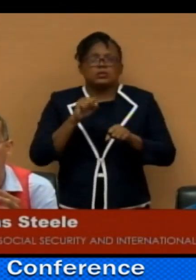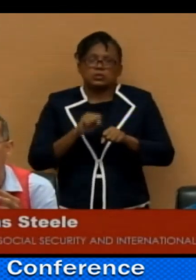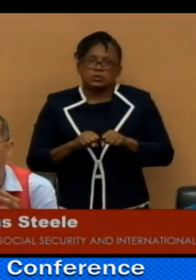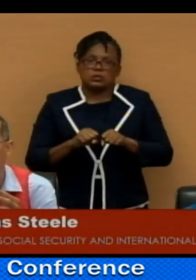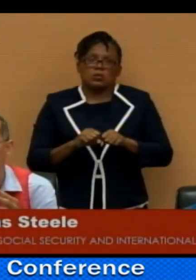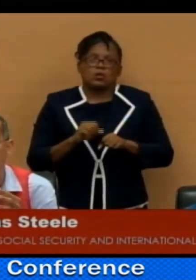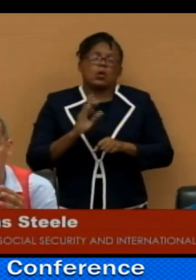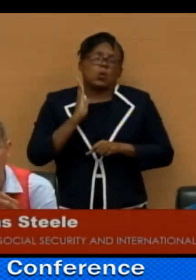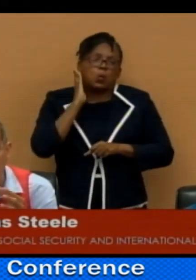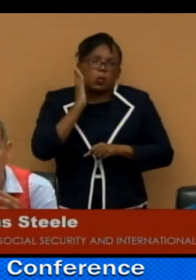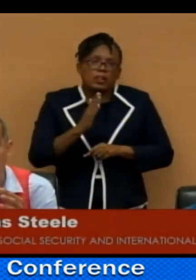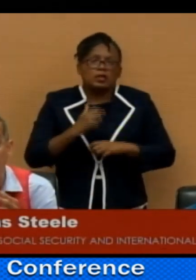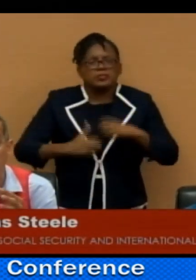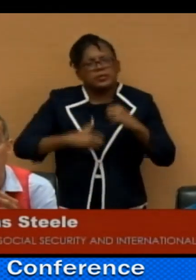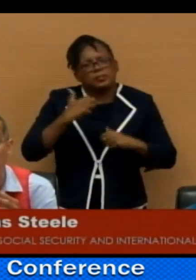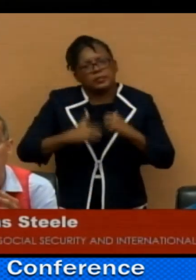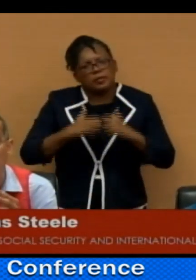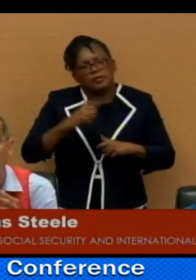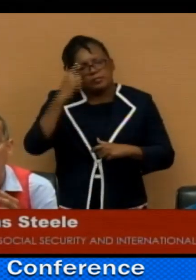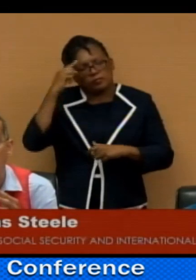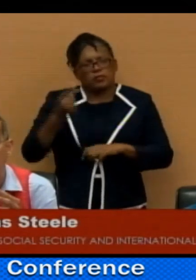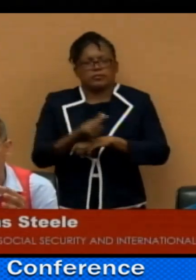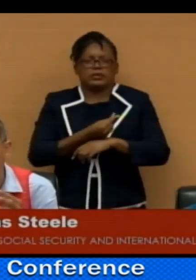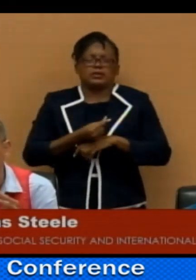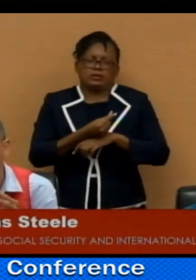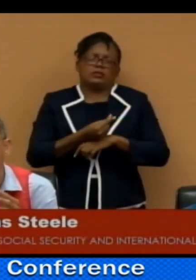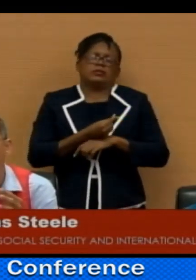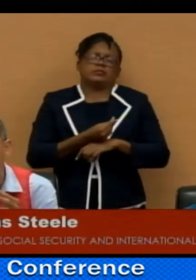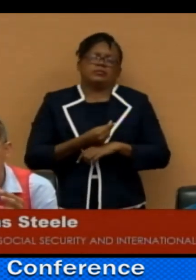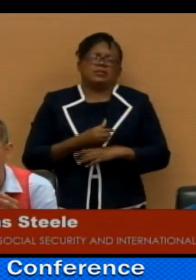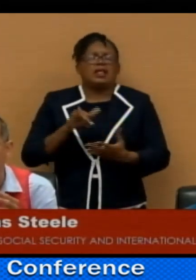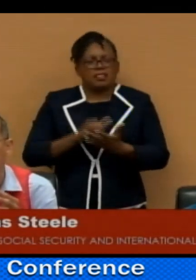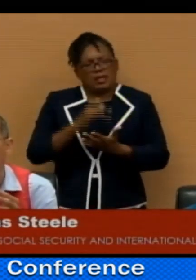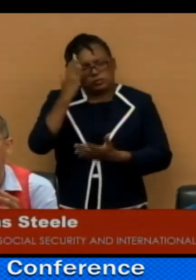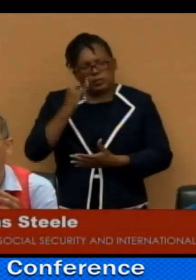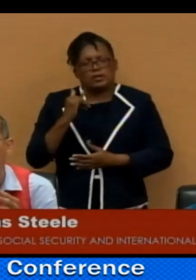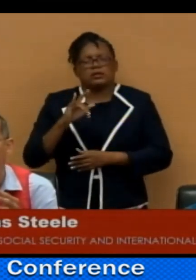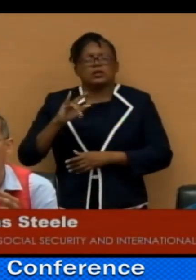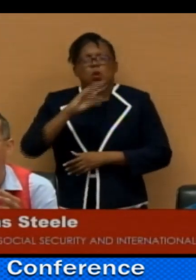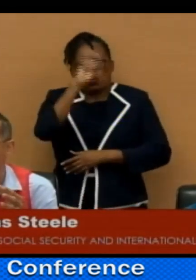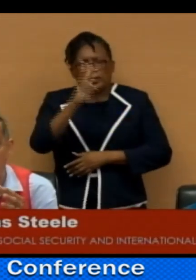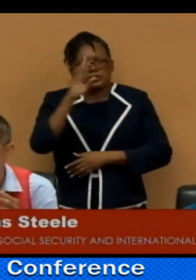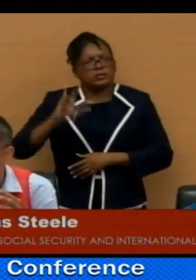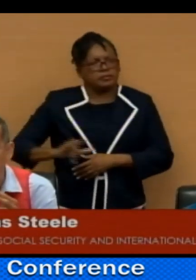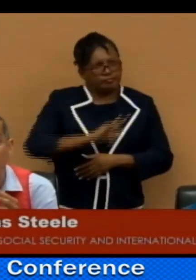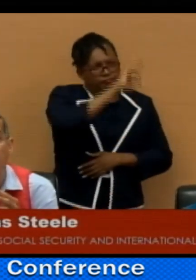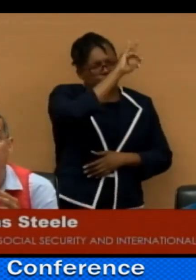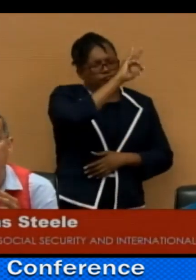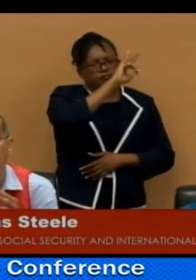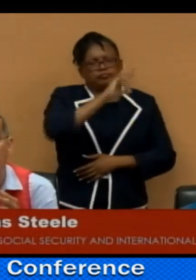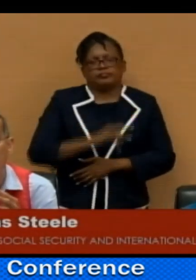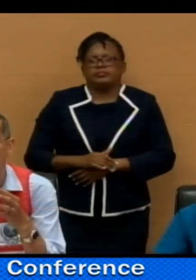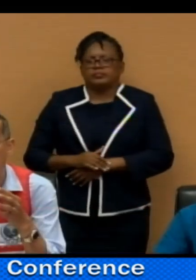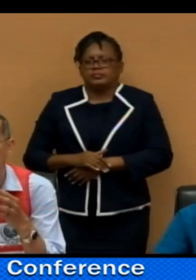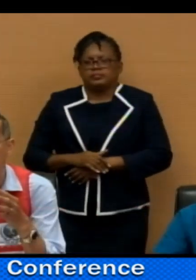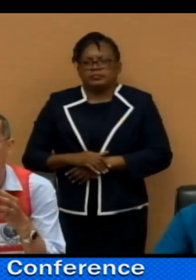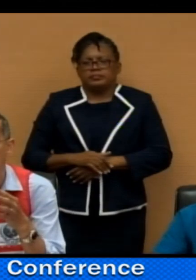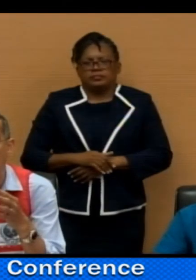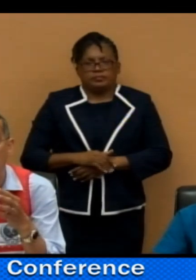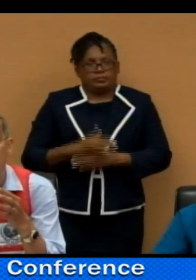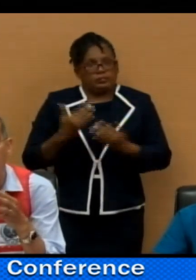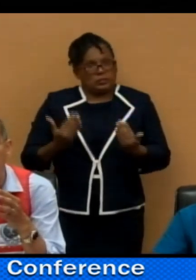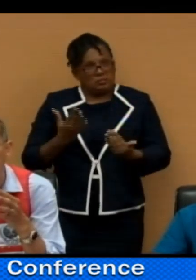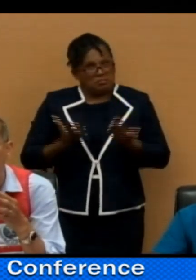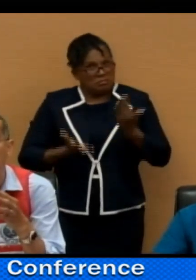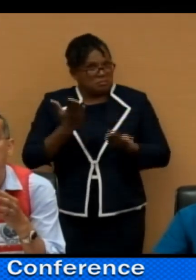burden on this state, should they be widespread. And then also on the other side, we may have, as we have seen